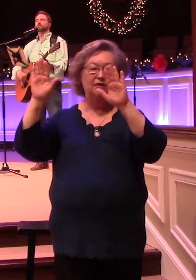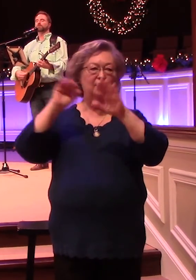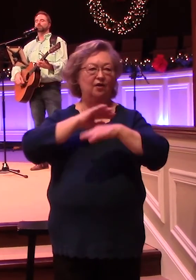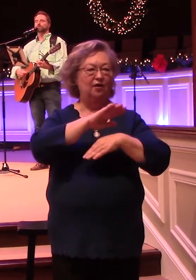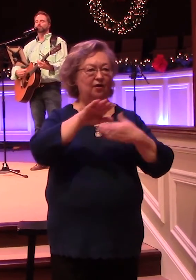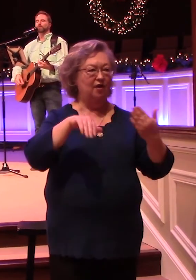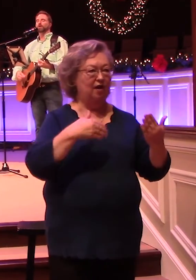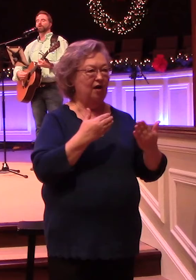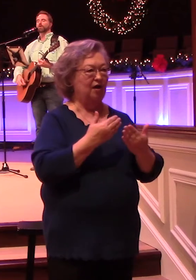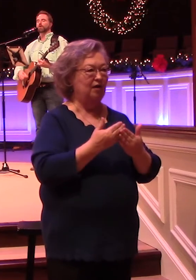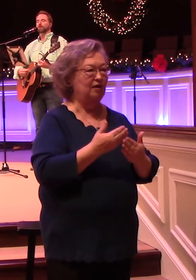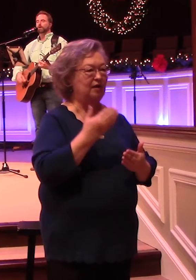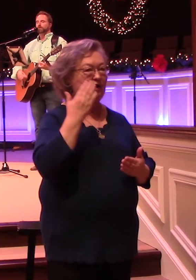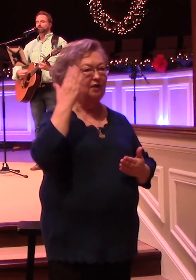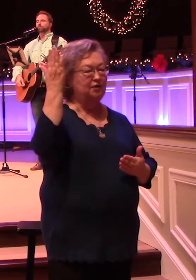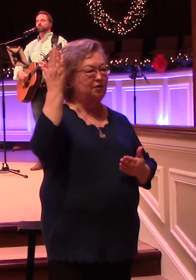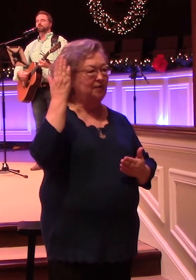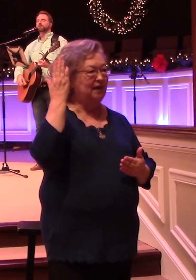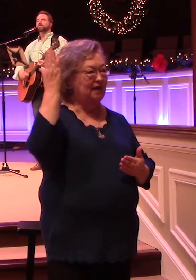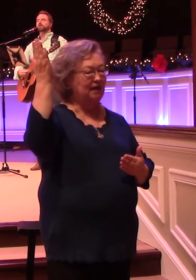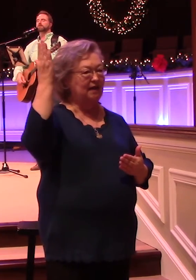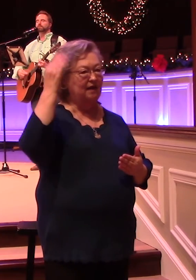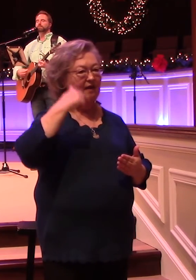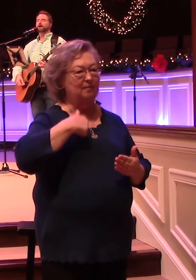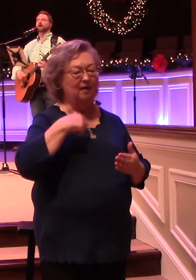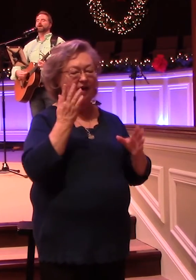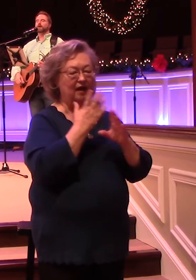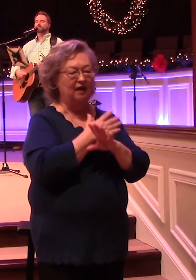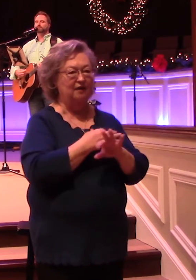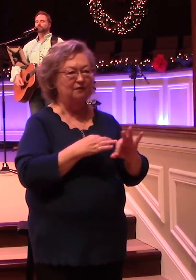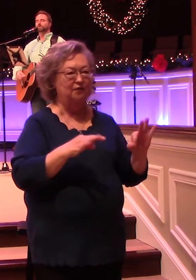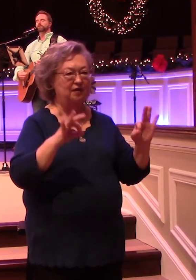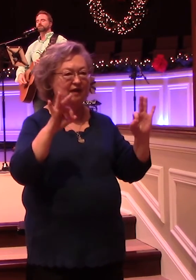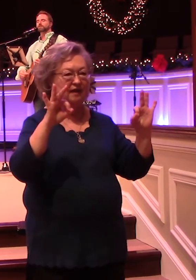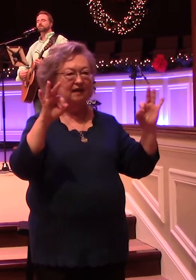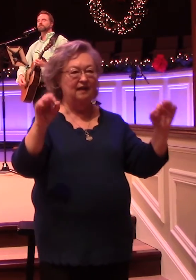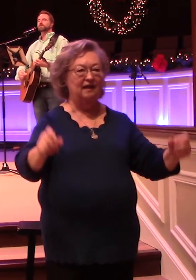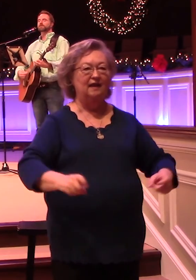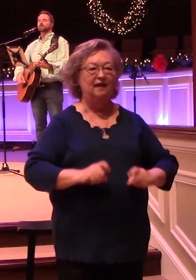surrender, all to Him I freely